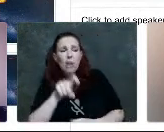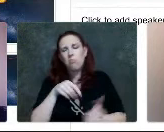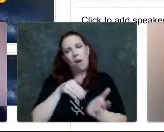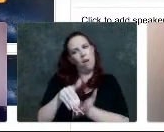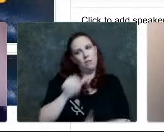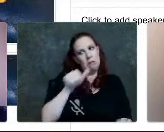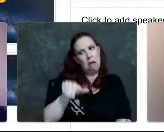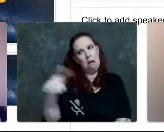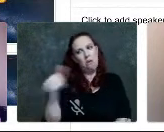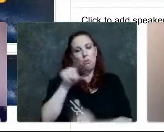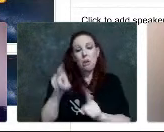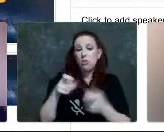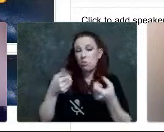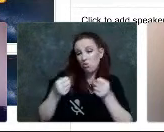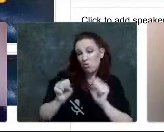just do your best.